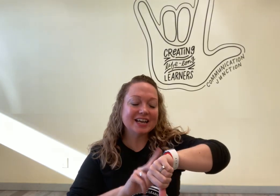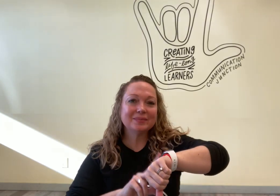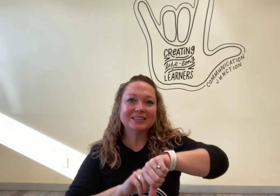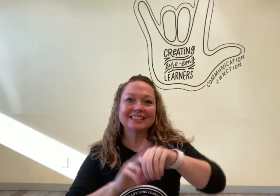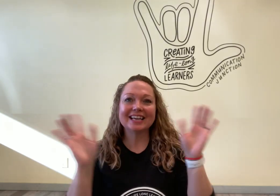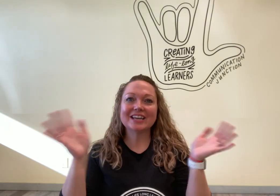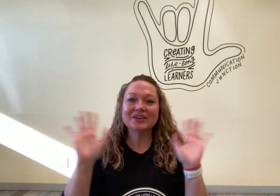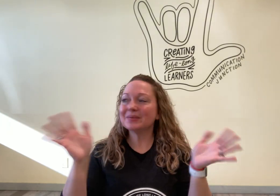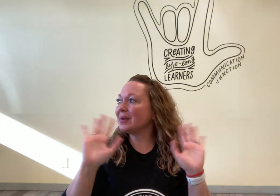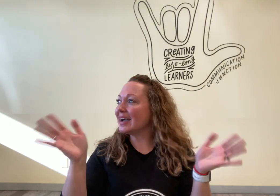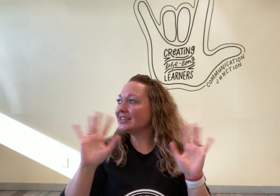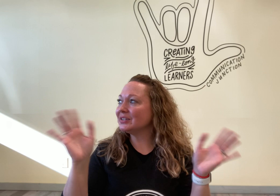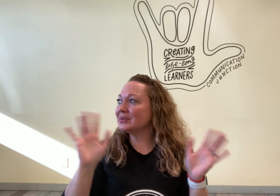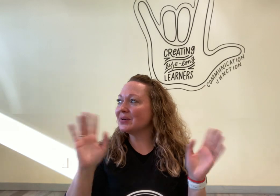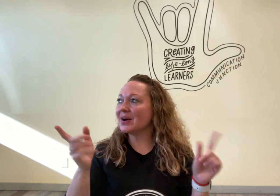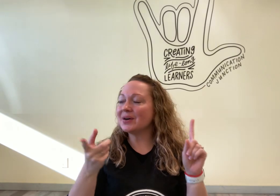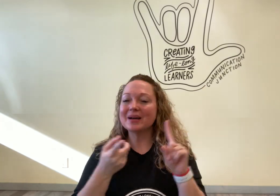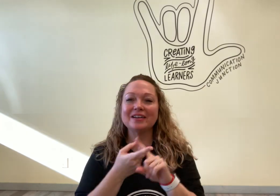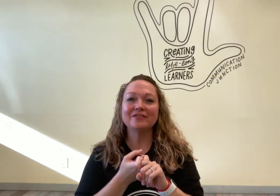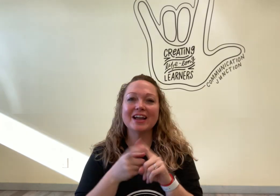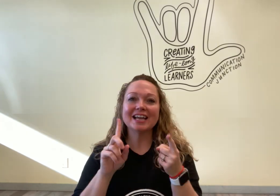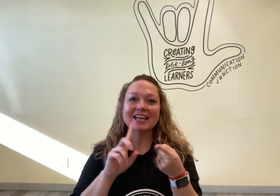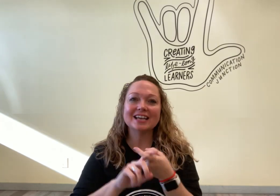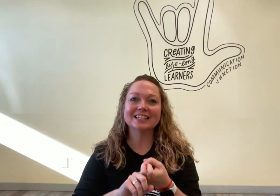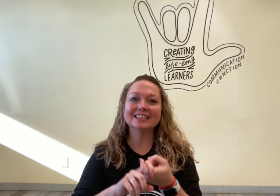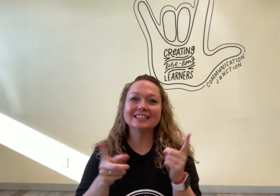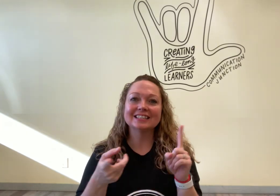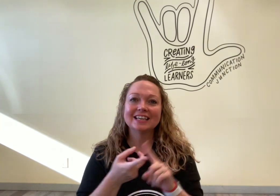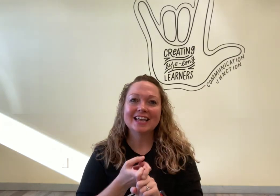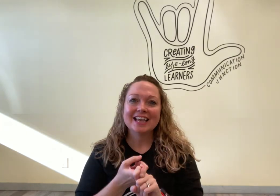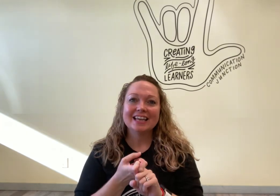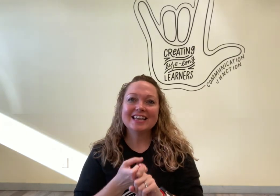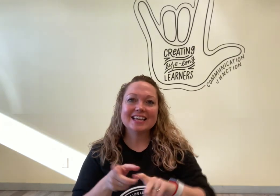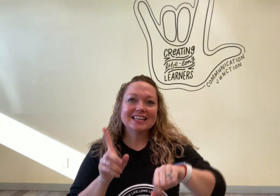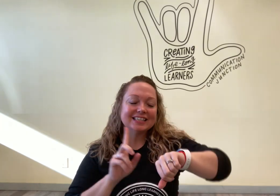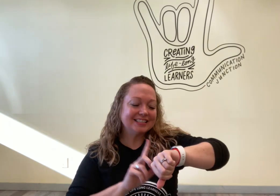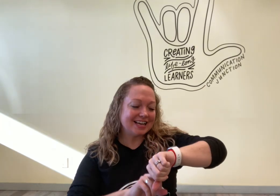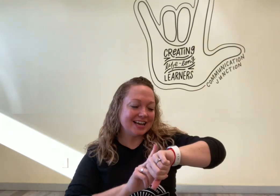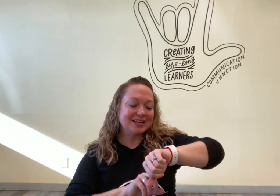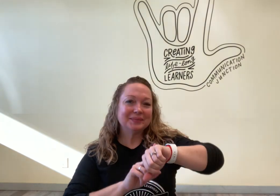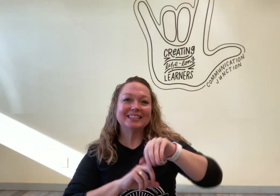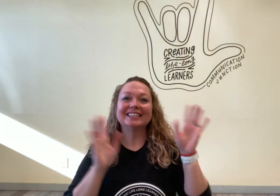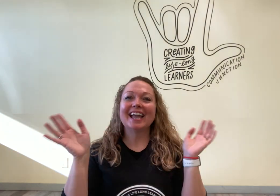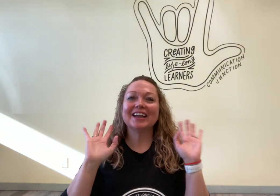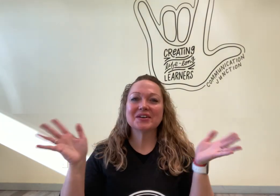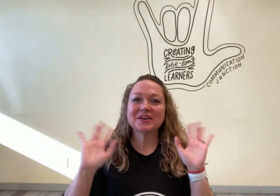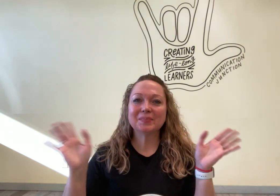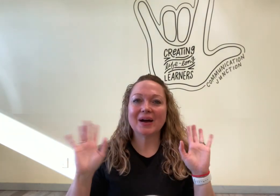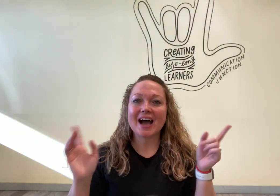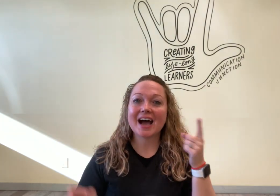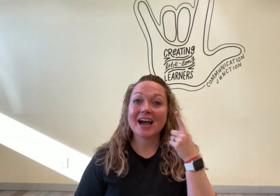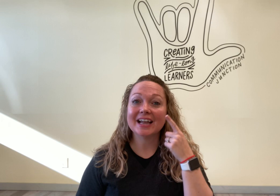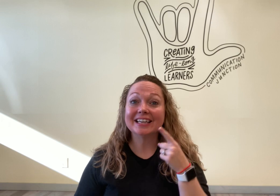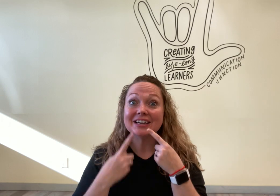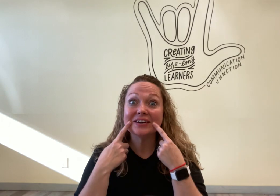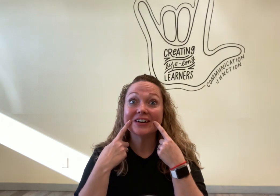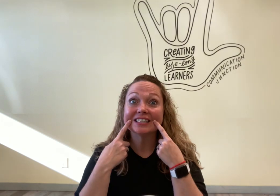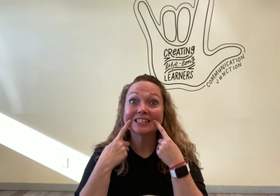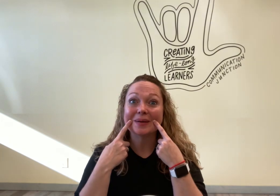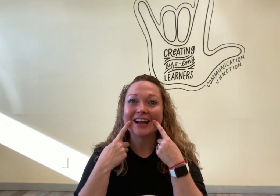to say goodbye to all my friends. It is time to say goodbye. Give a smile